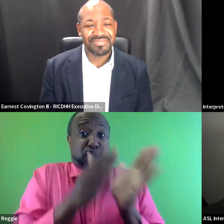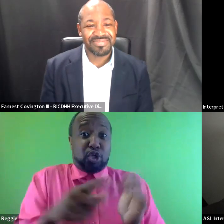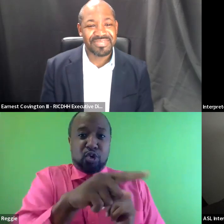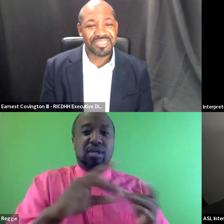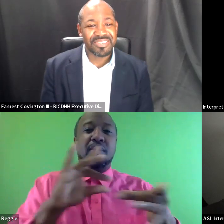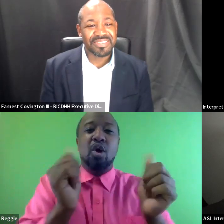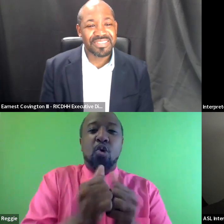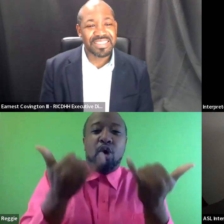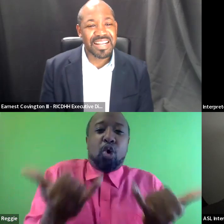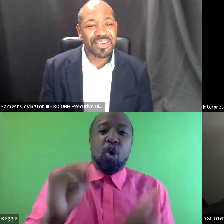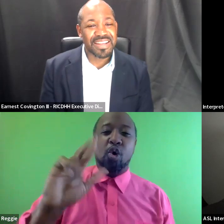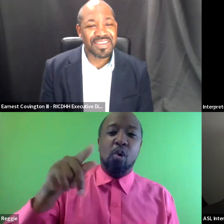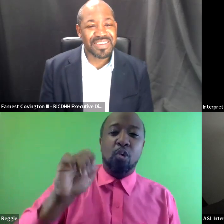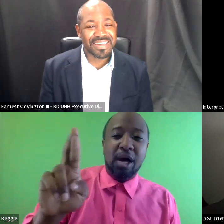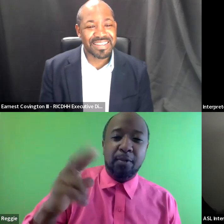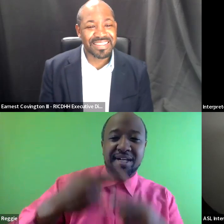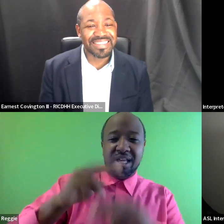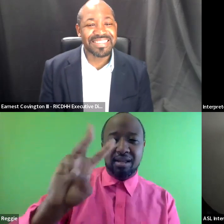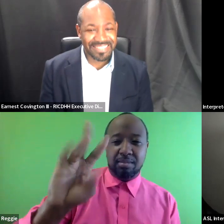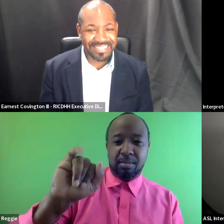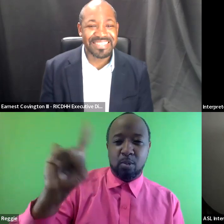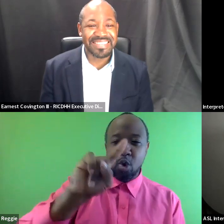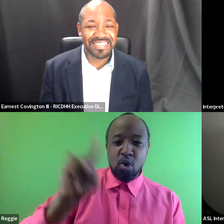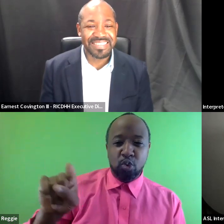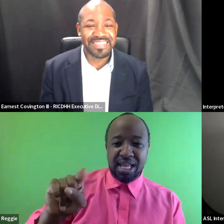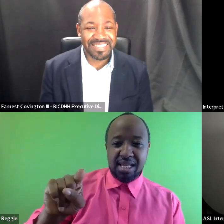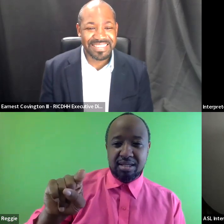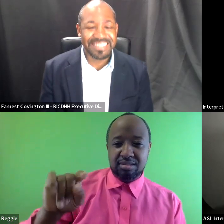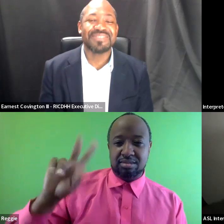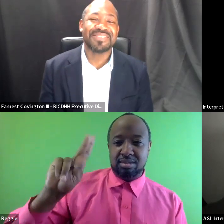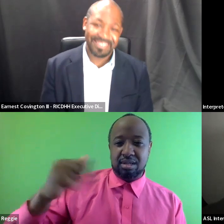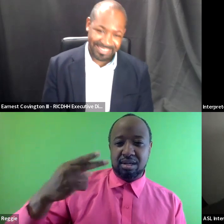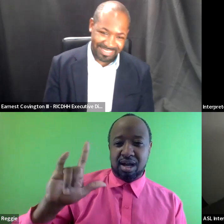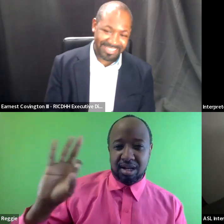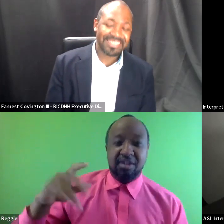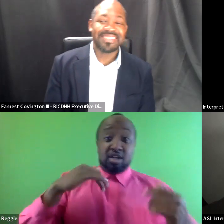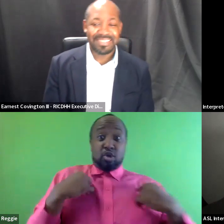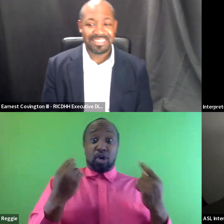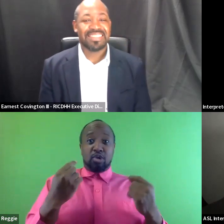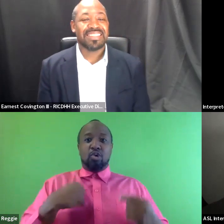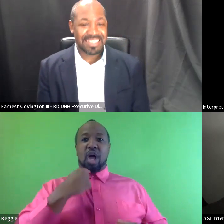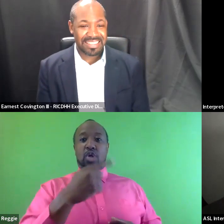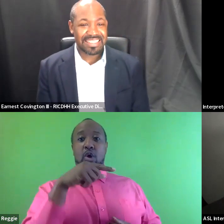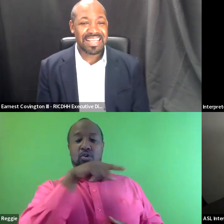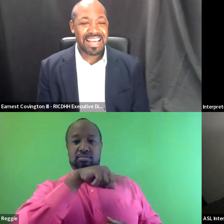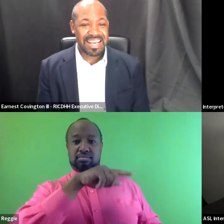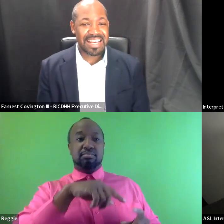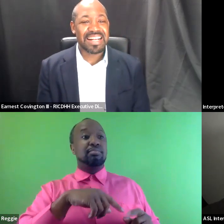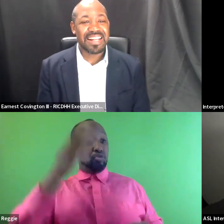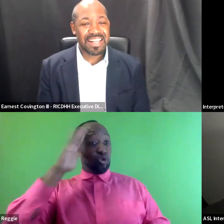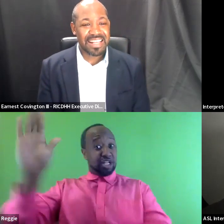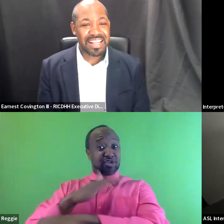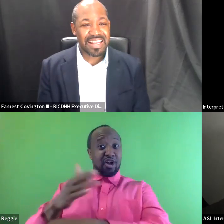hard, right? That's what I tell them. Do you know Wiz Caliph,